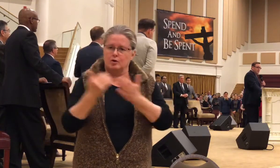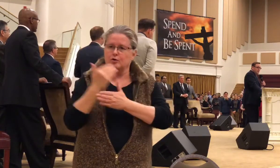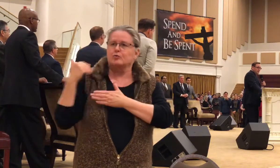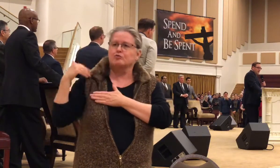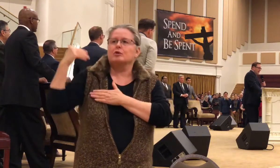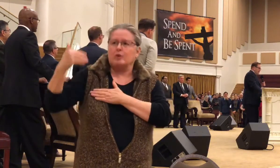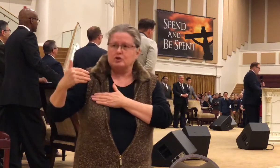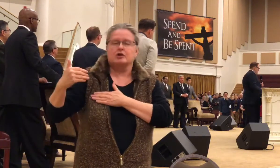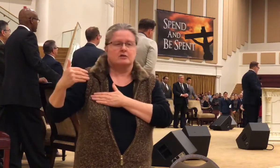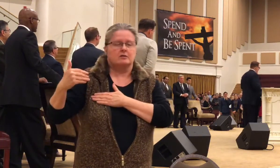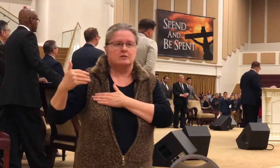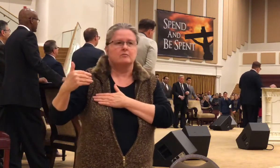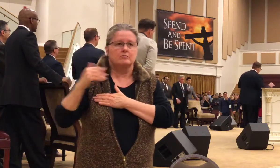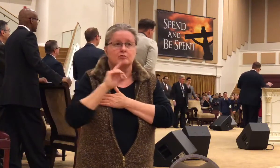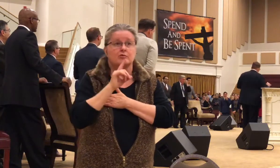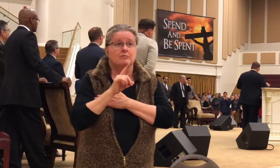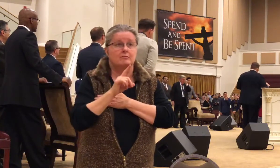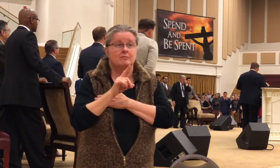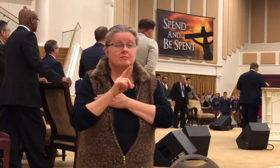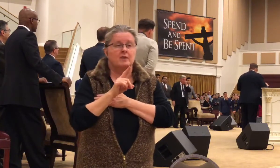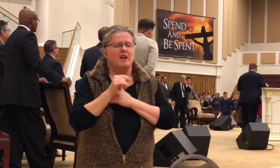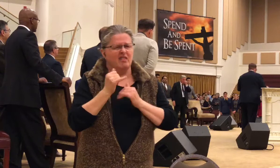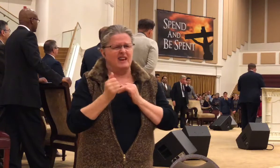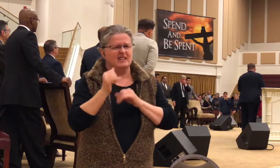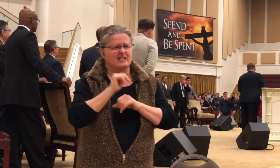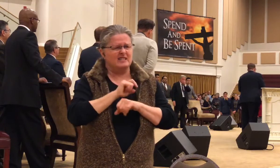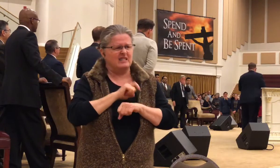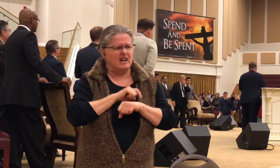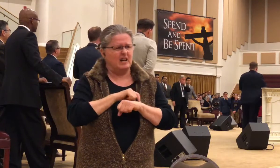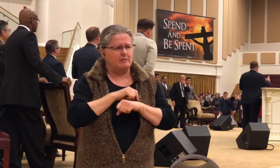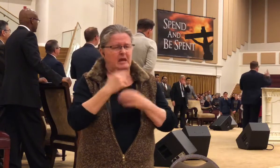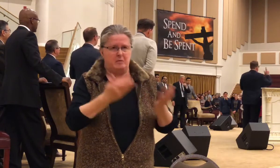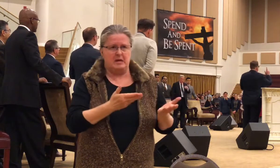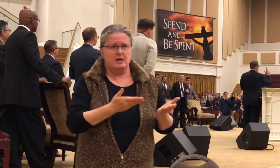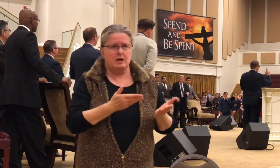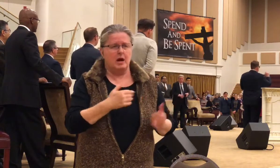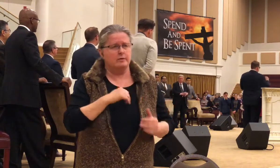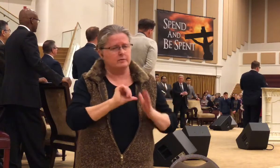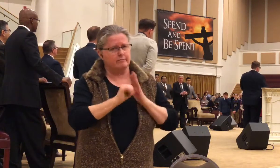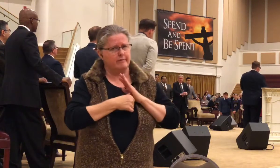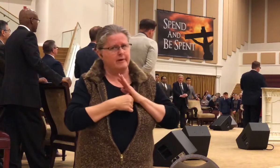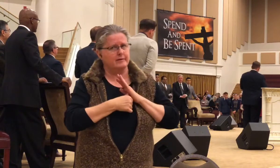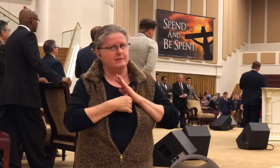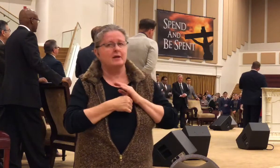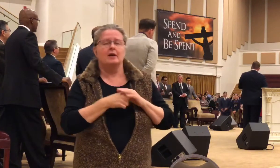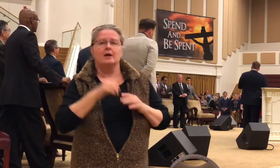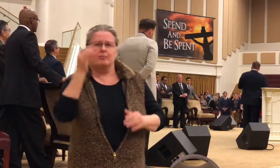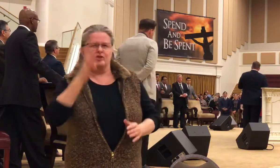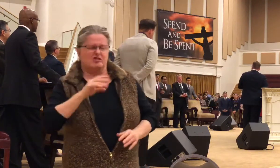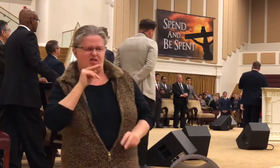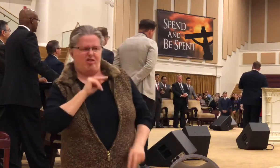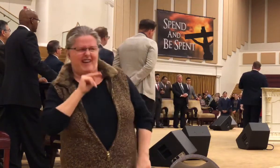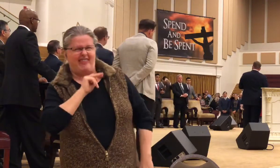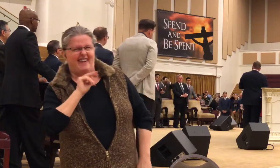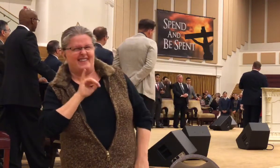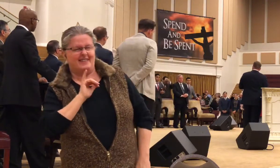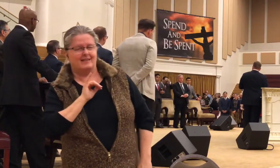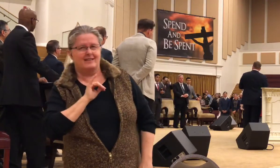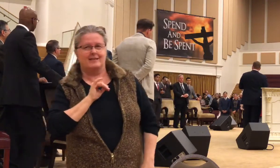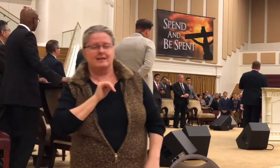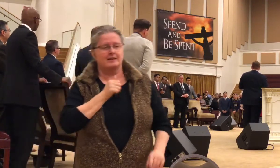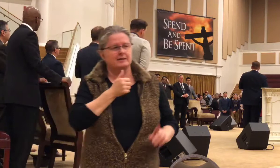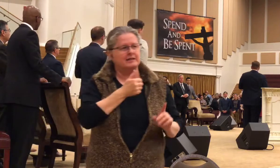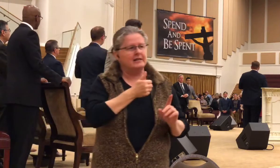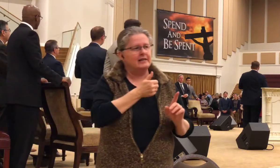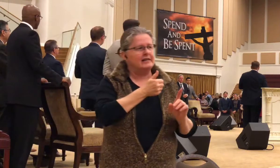generation. And the last time they were here, I was so impressed. I'm just going to tell you, this kind of stuff preachers look at. Brother Jesse was not the